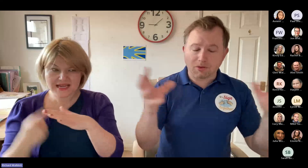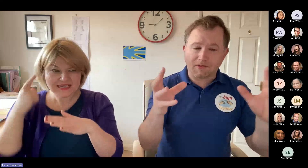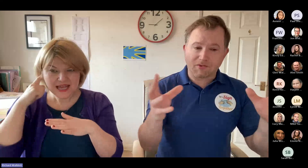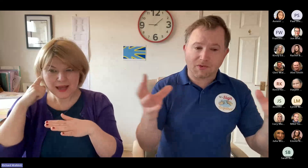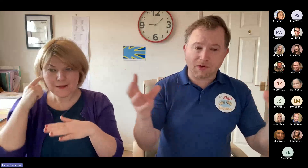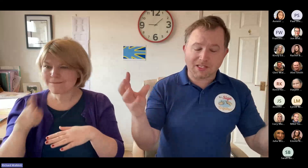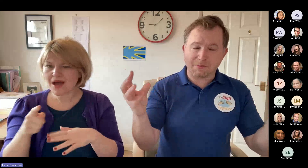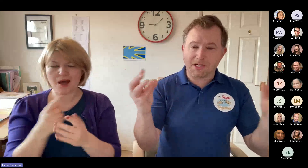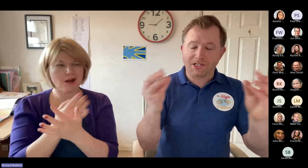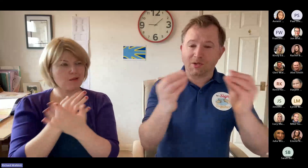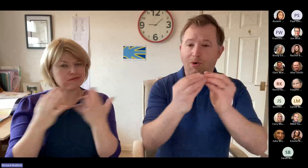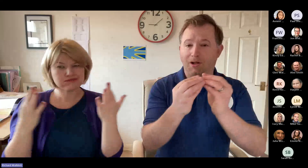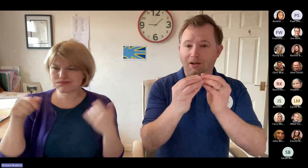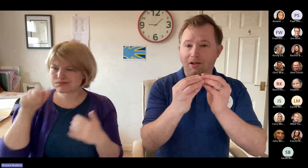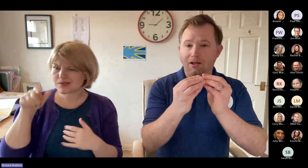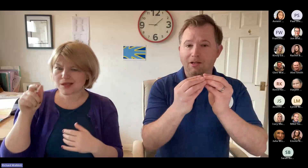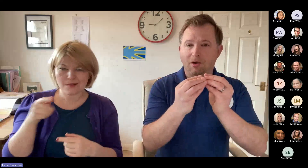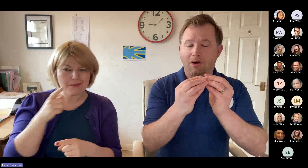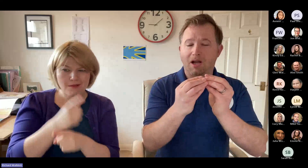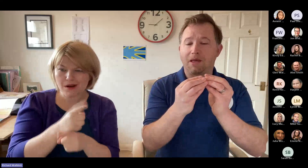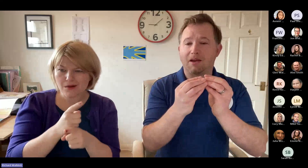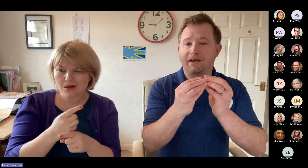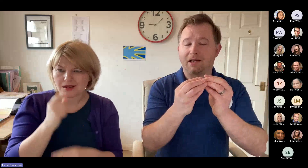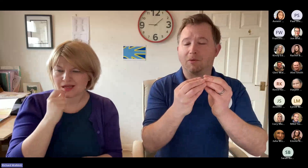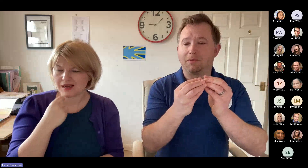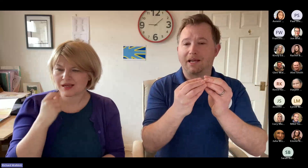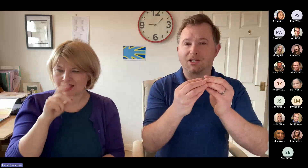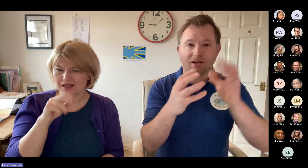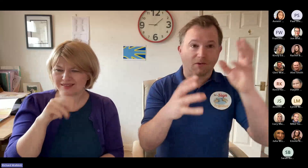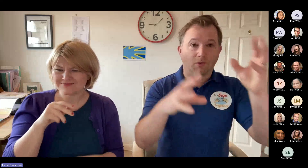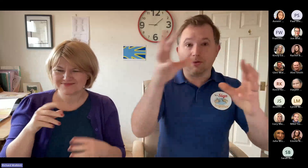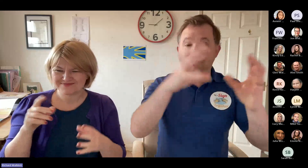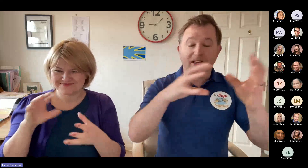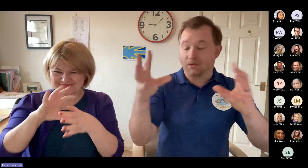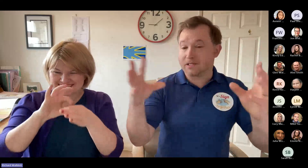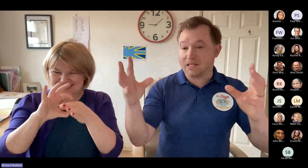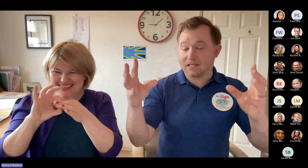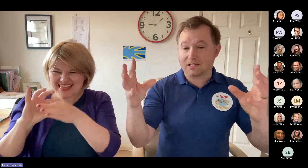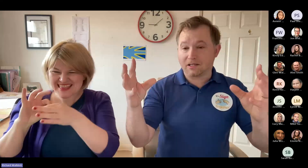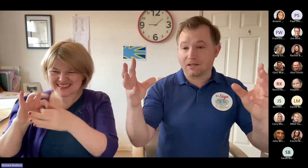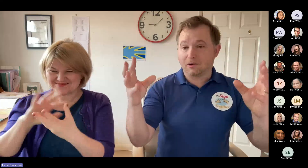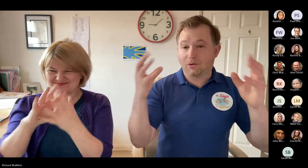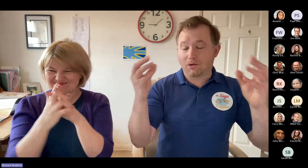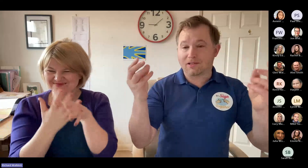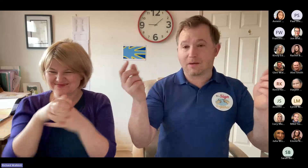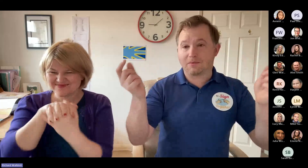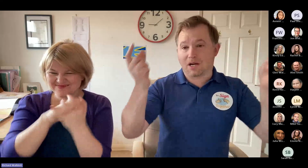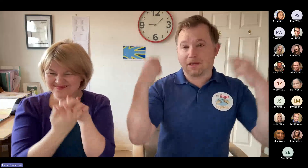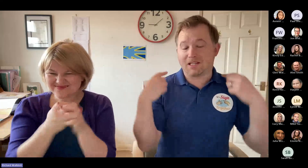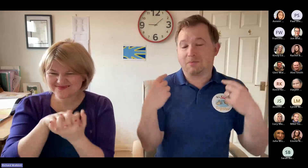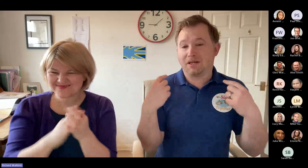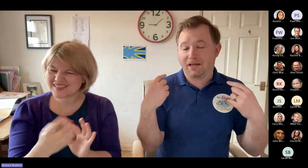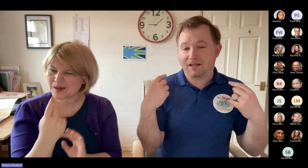all of those voices merge into one. So I'm hearing a combination of all of these voices all at the same time into my hearing